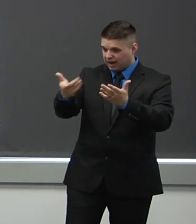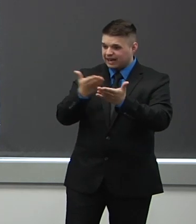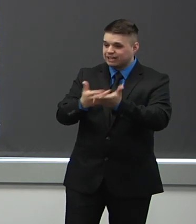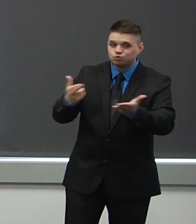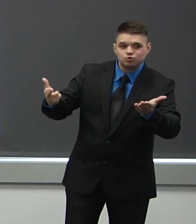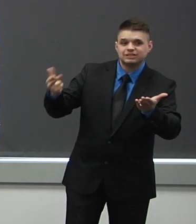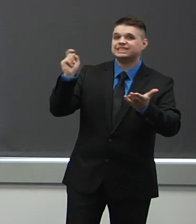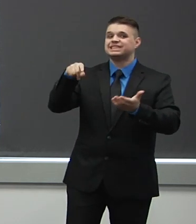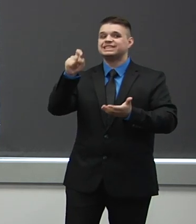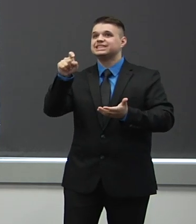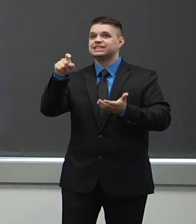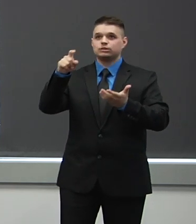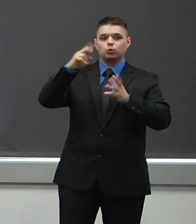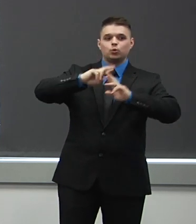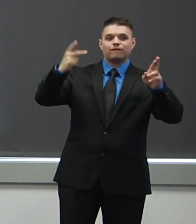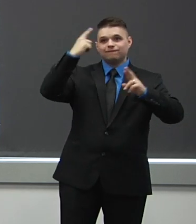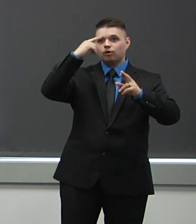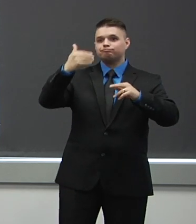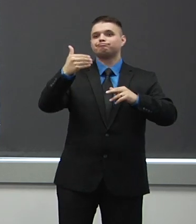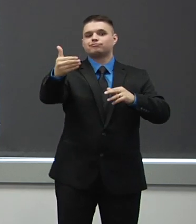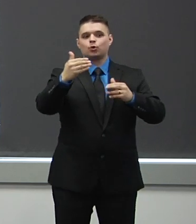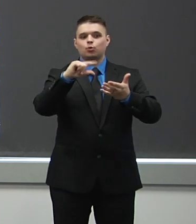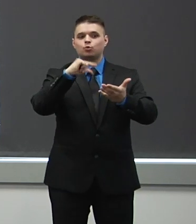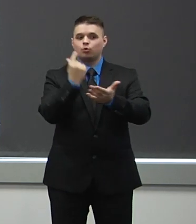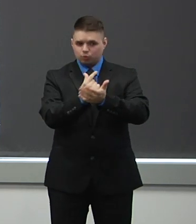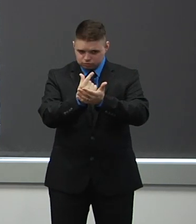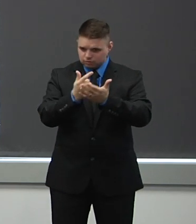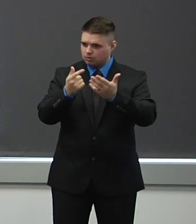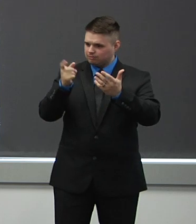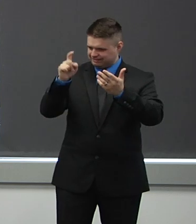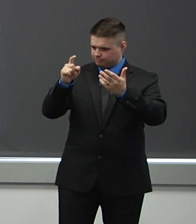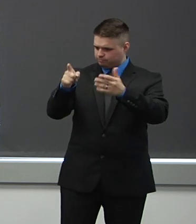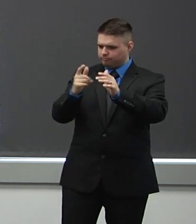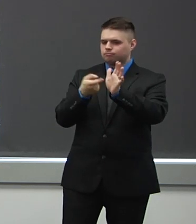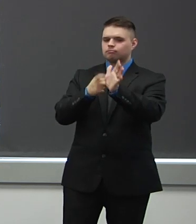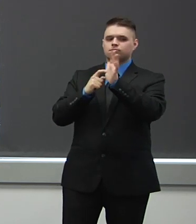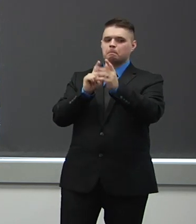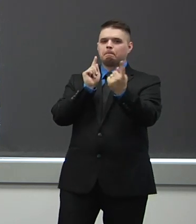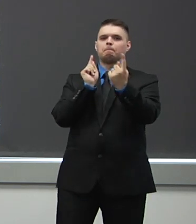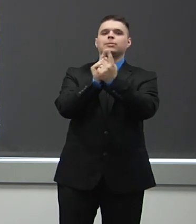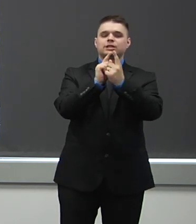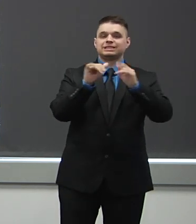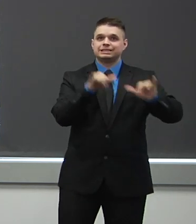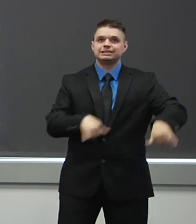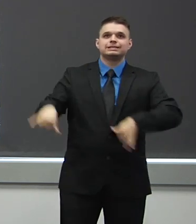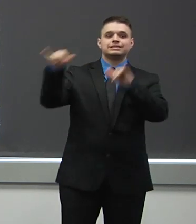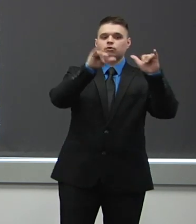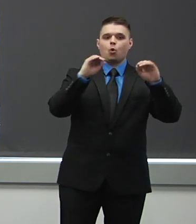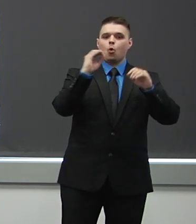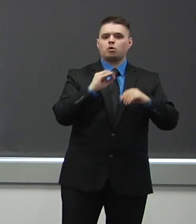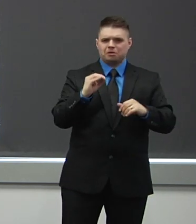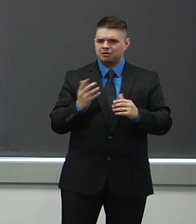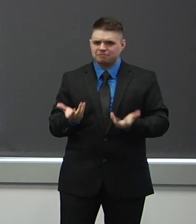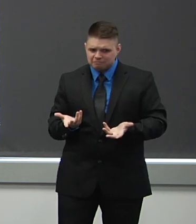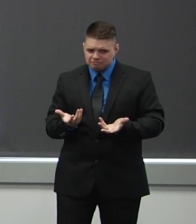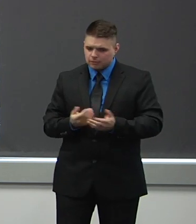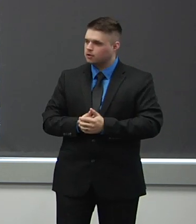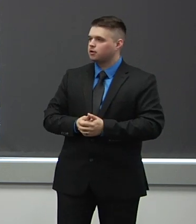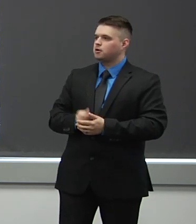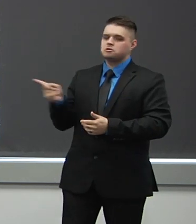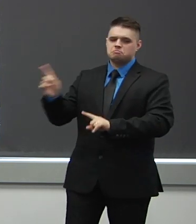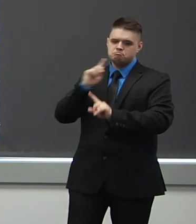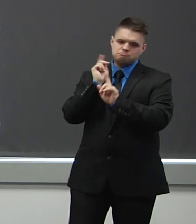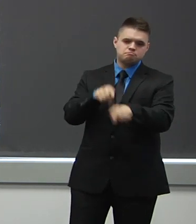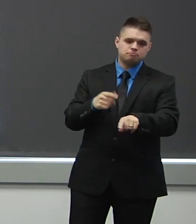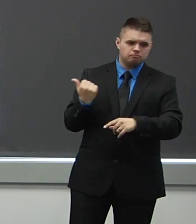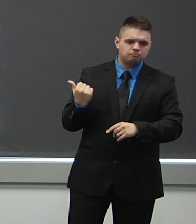need, and make sure it's the same across the state? Yeah, so the question is, what do we do for the students who weren't on track